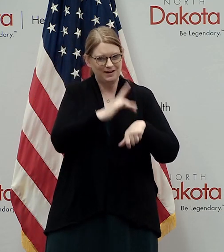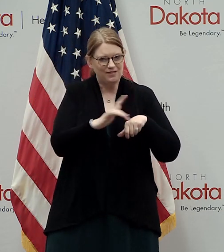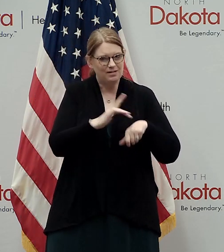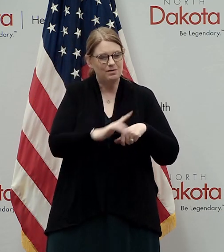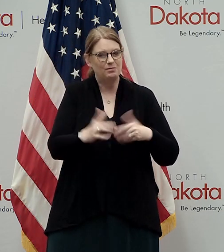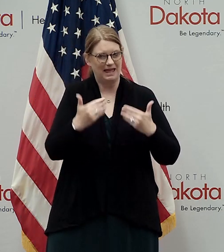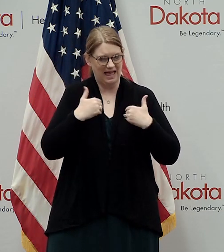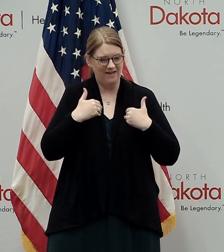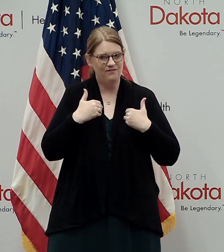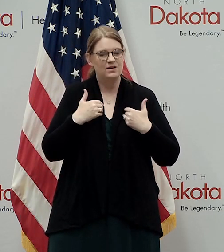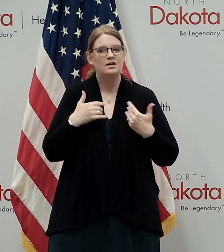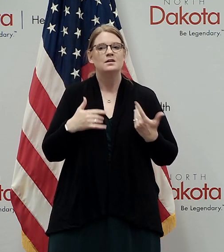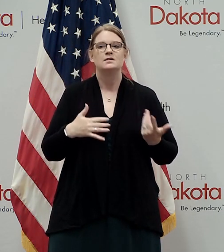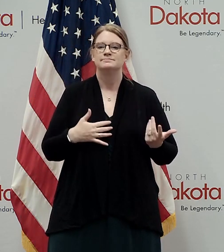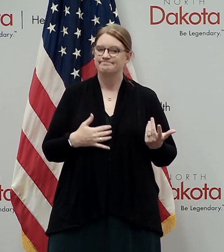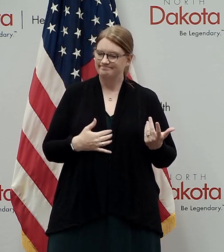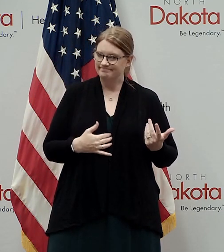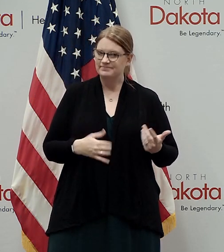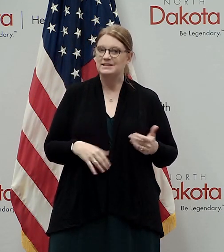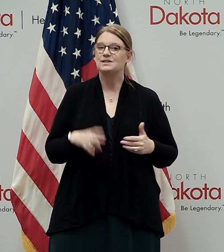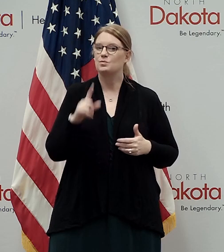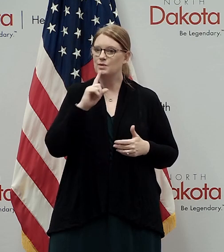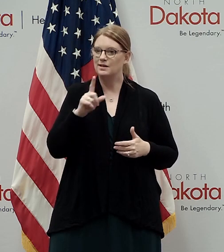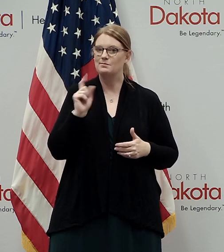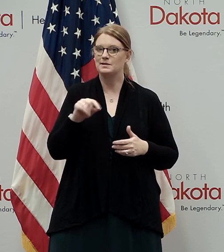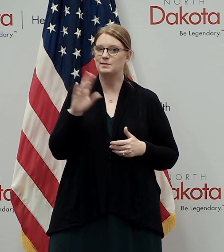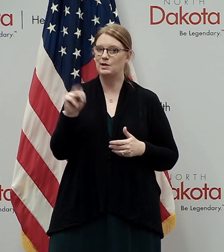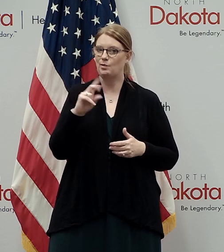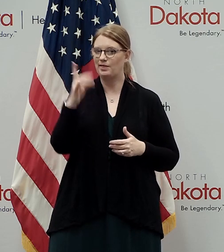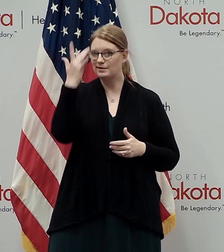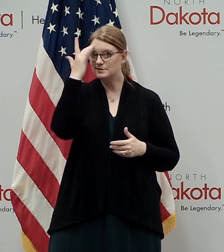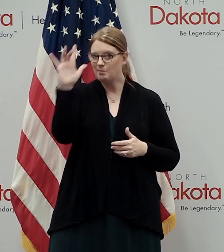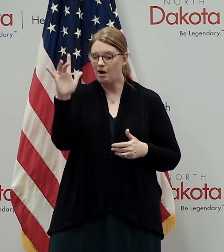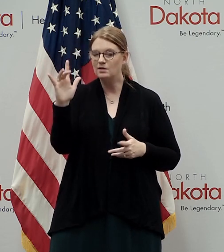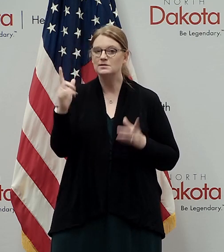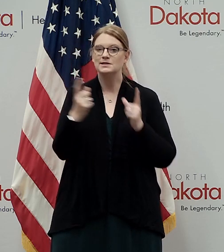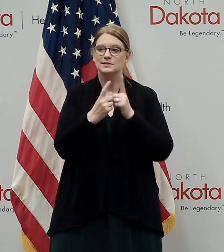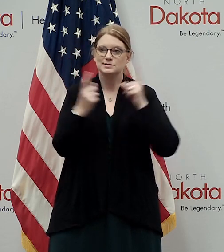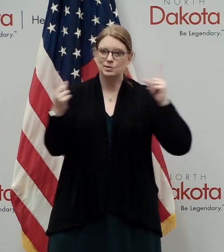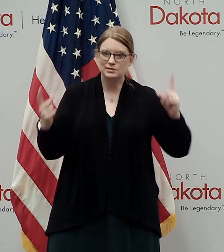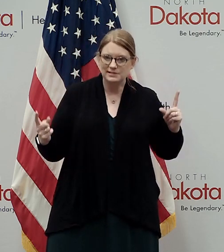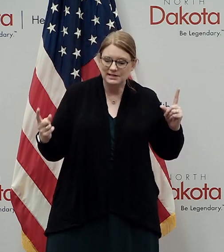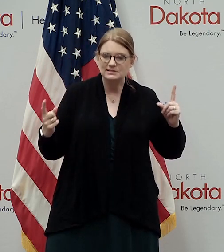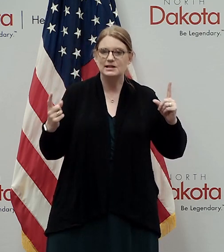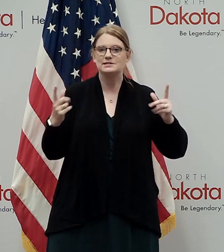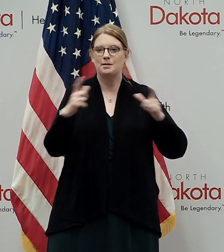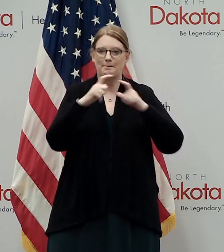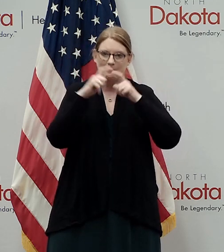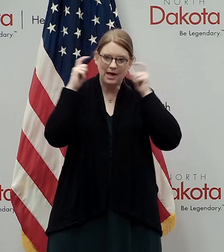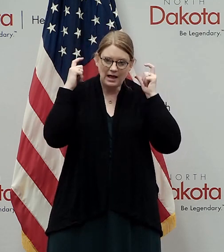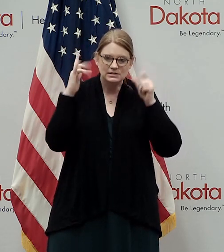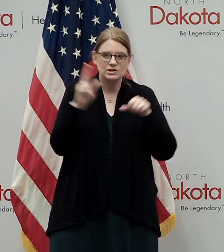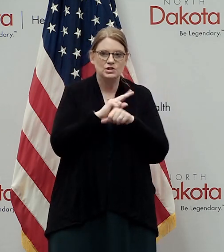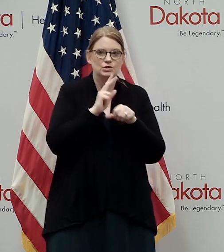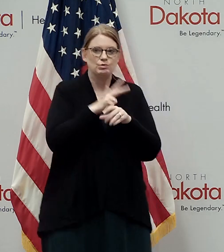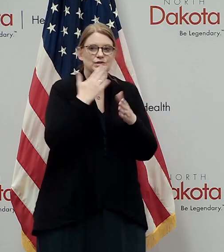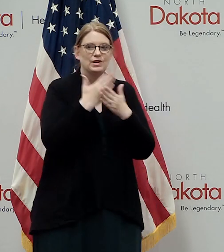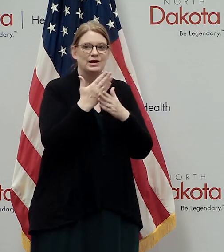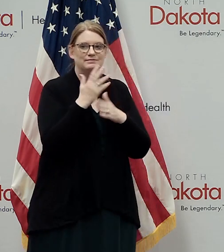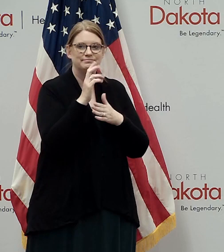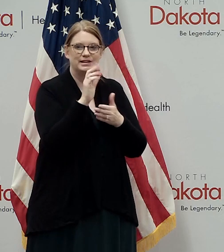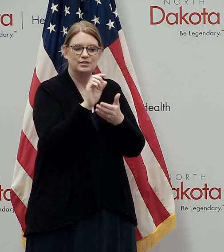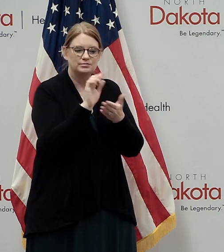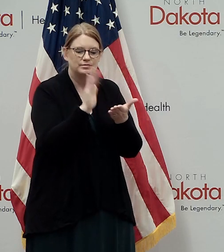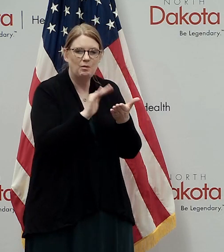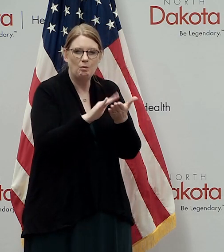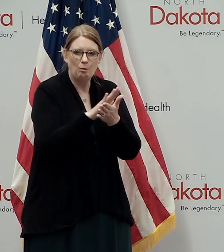available, but again, we need to remain North Dakota Smart, social distance, wear a mask when appropriate, use good hygiene, hand washing.